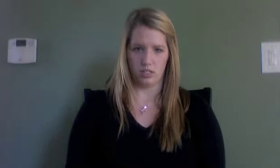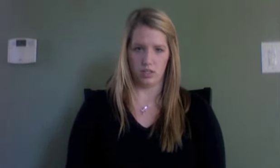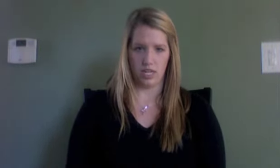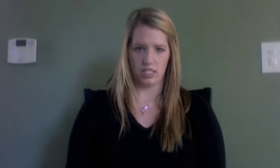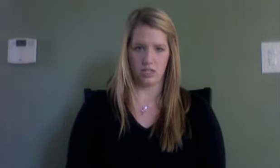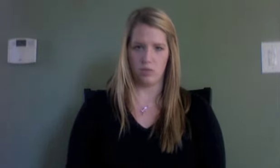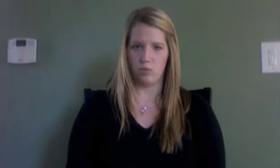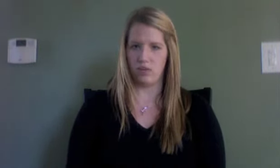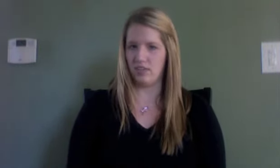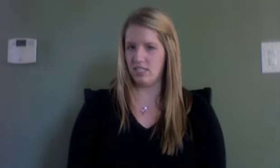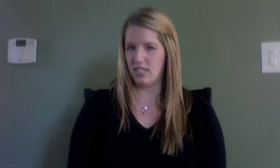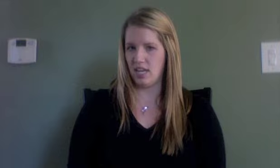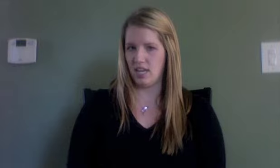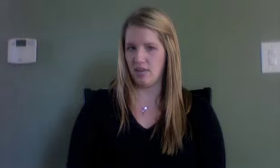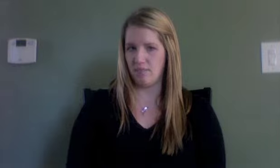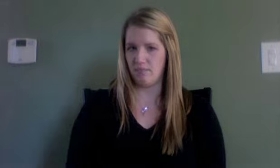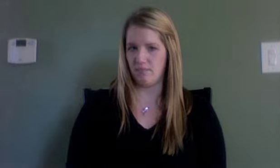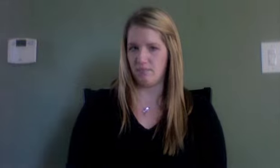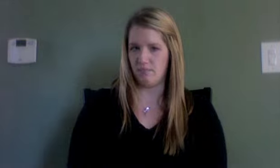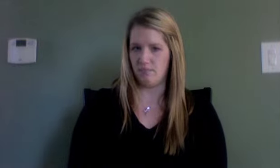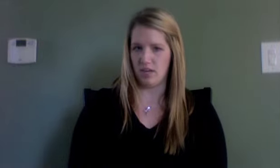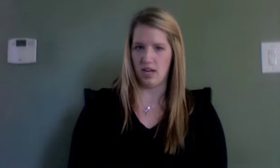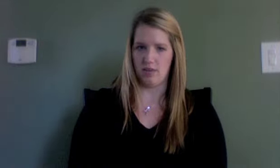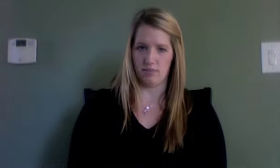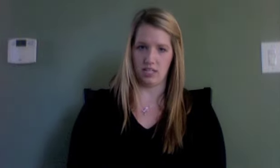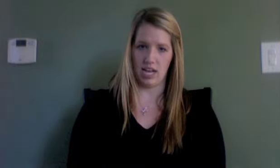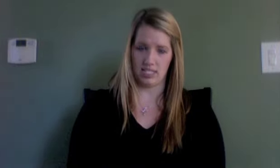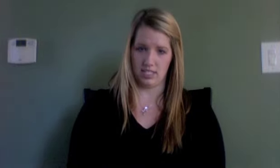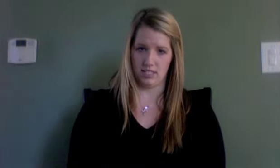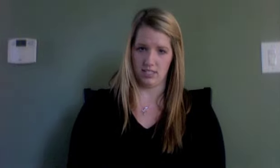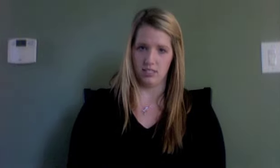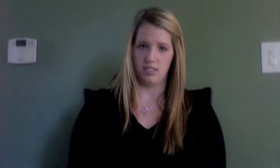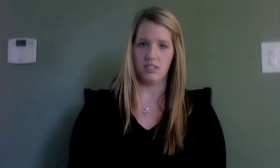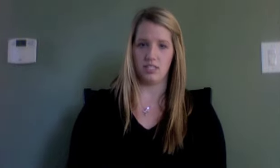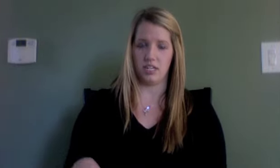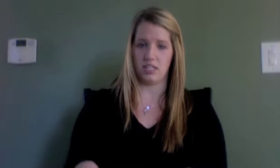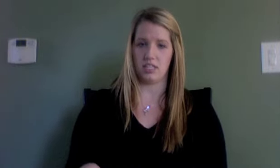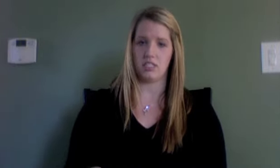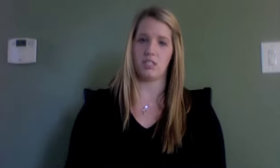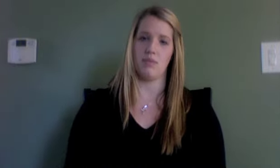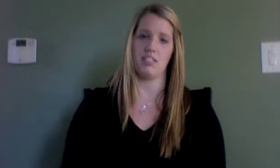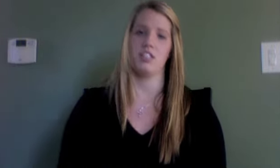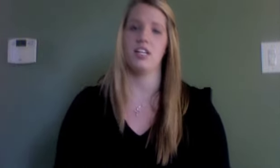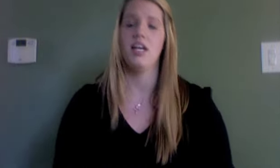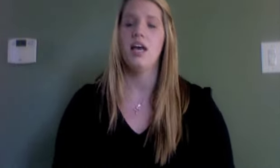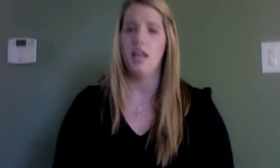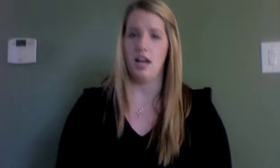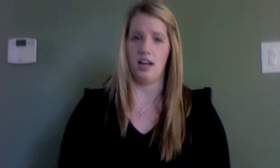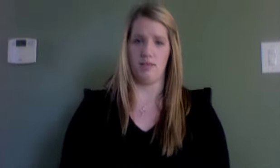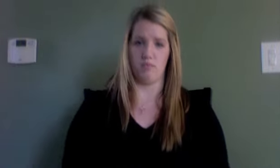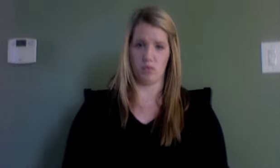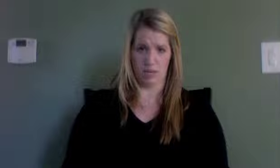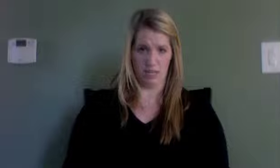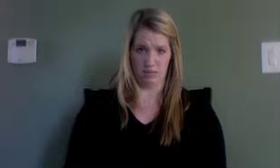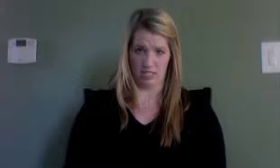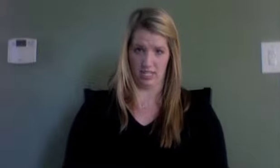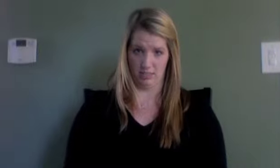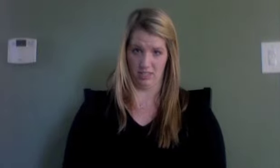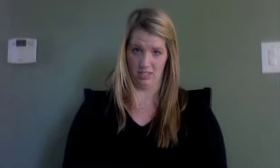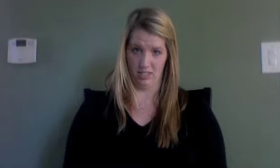Okay, so what if I take up classes during this semester? Will I be able to take some of these courses in